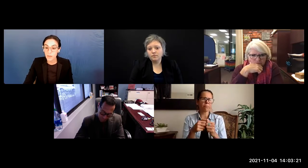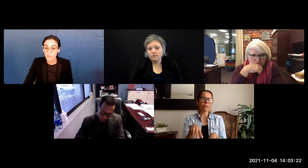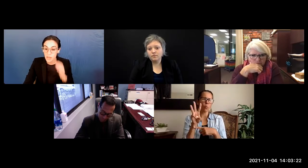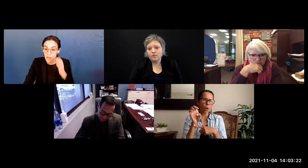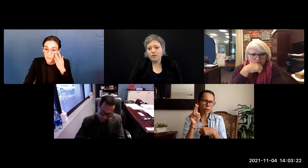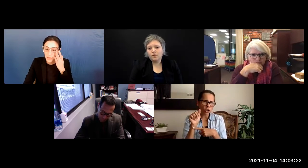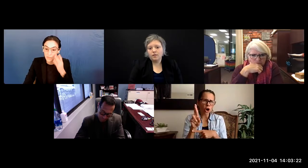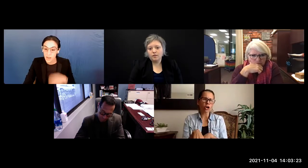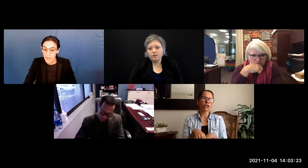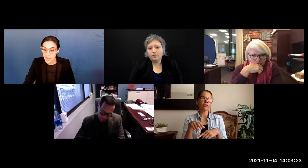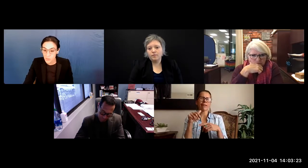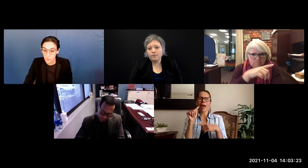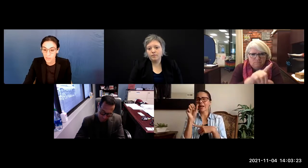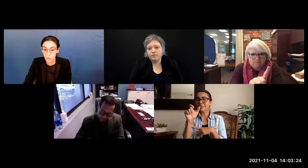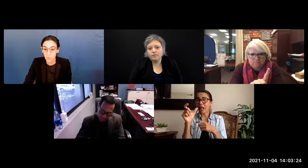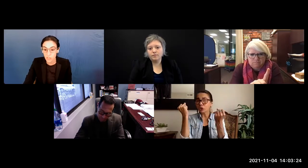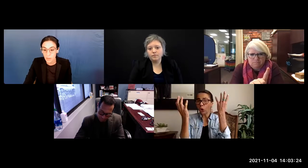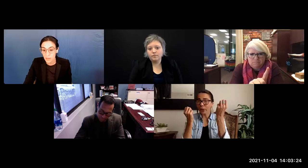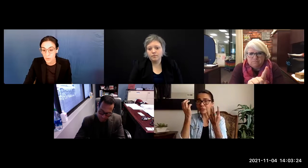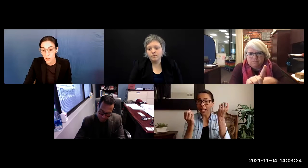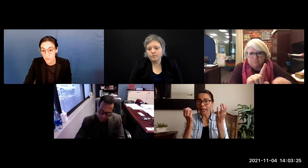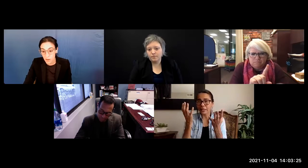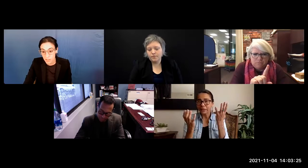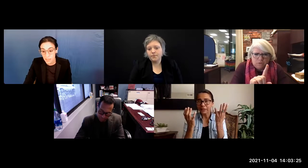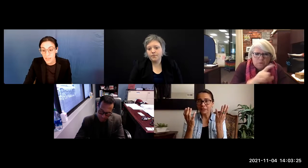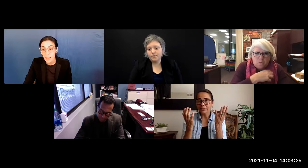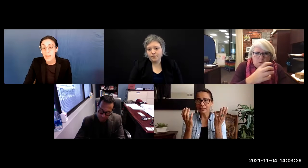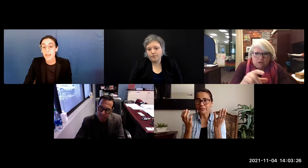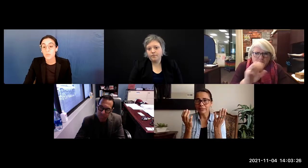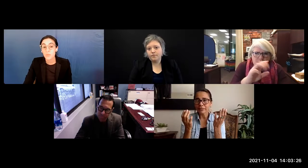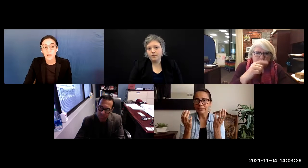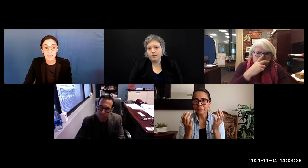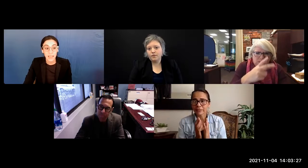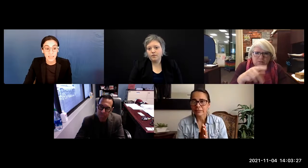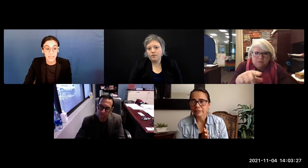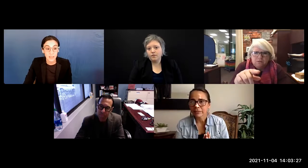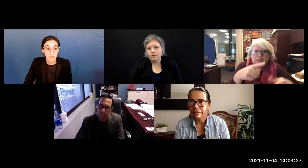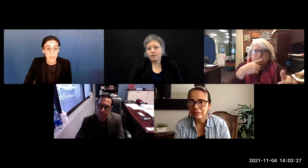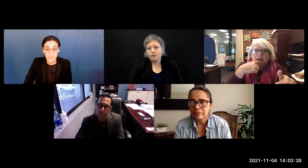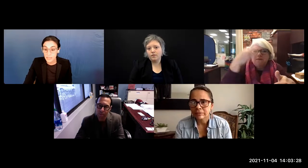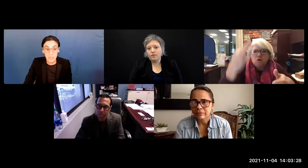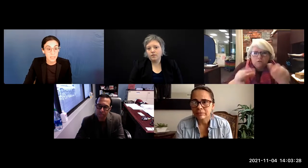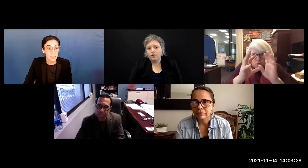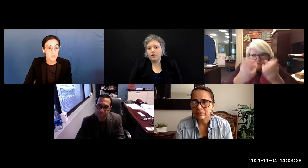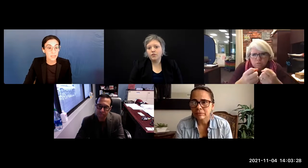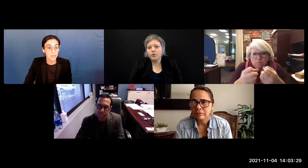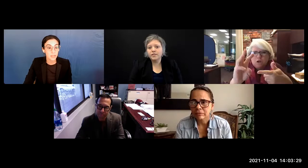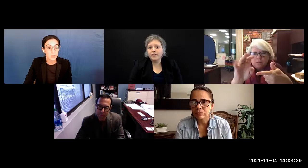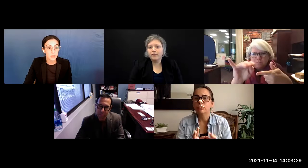programs. On Fridays, we're having workshops and webinars, as well as ASL classes. So you were saying Fridays is